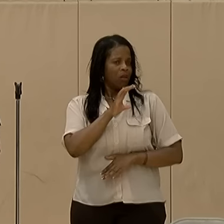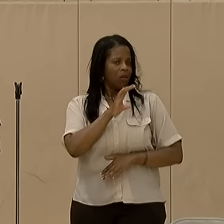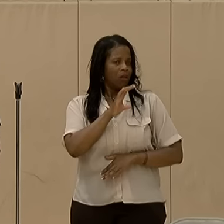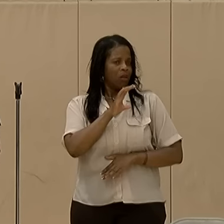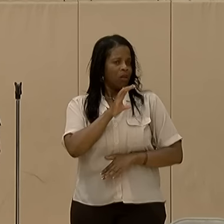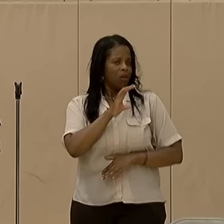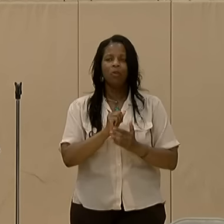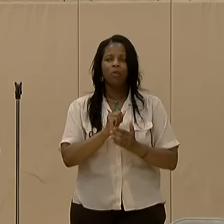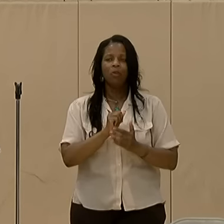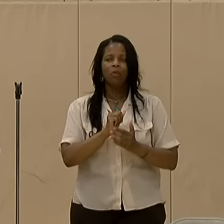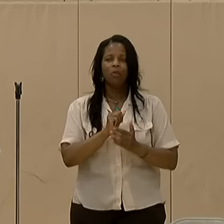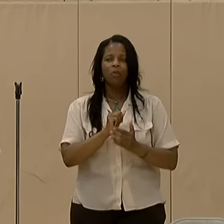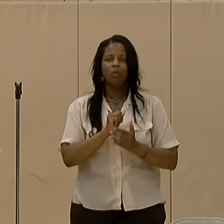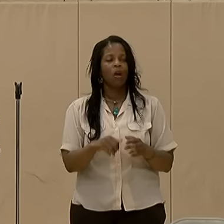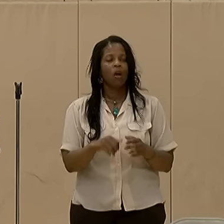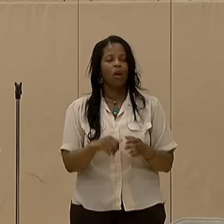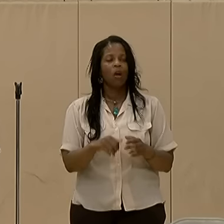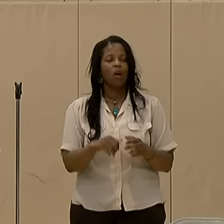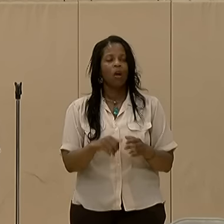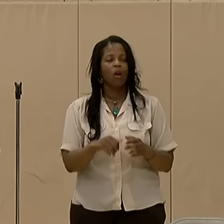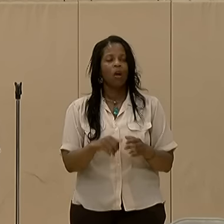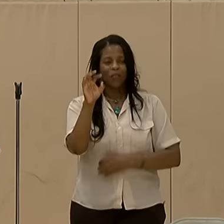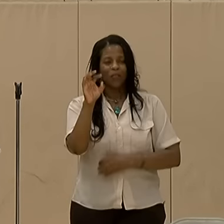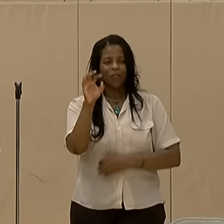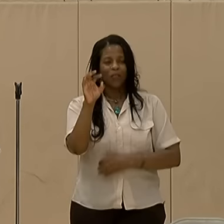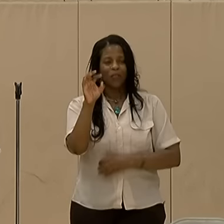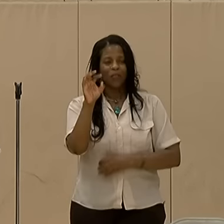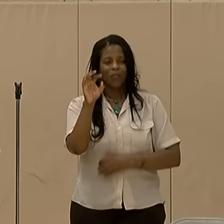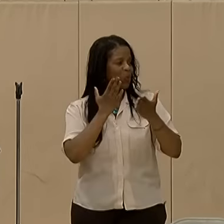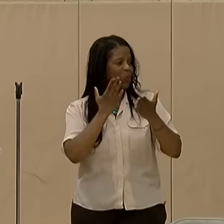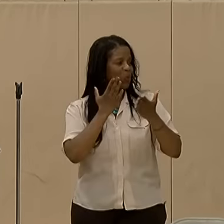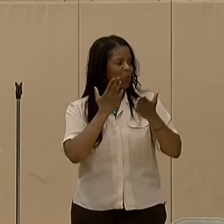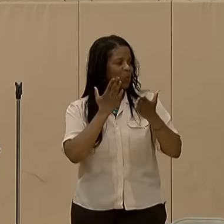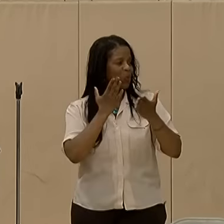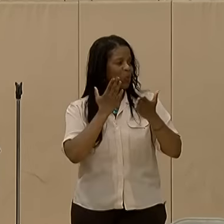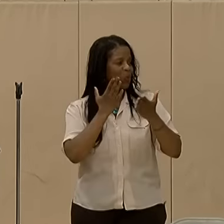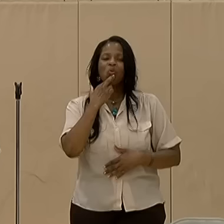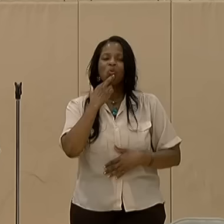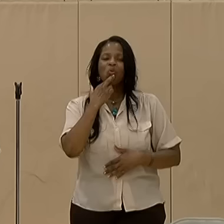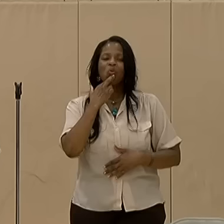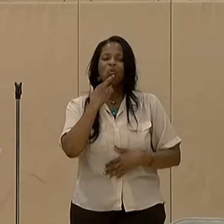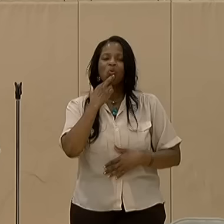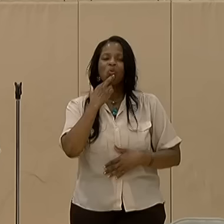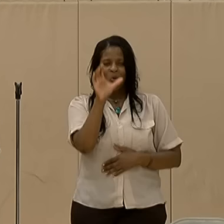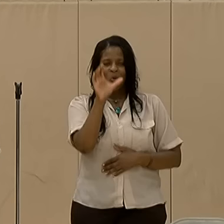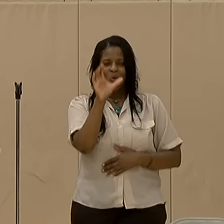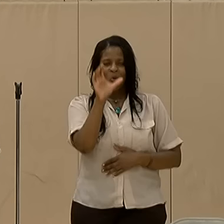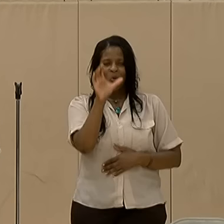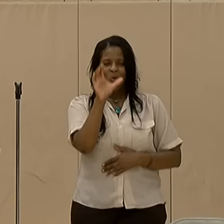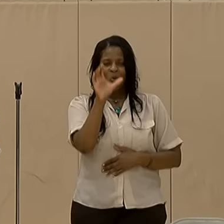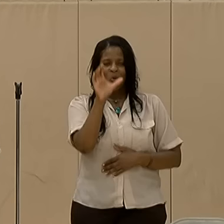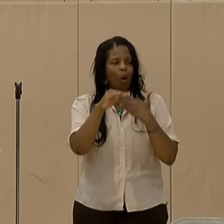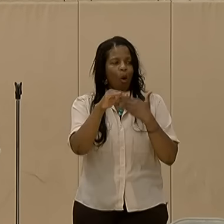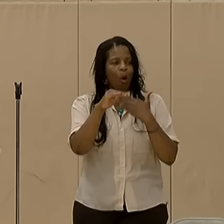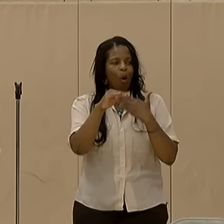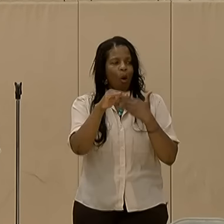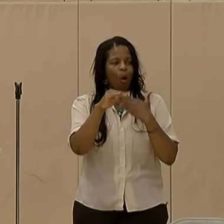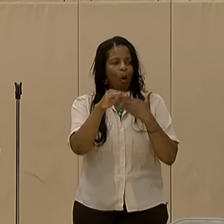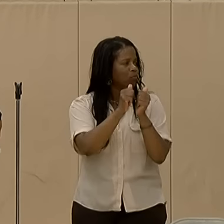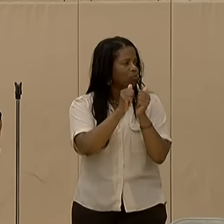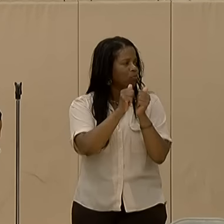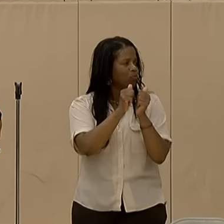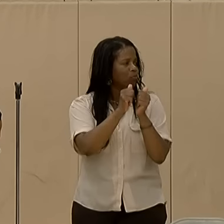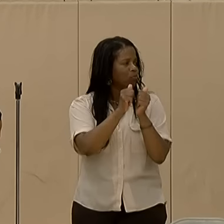agencies, Office of Emergency Services, Red Cross, all of those different agencies are in your